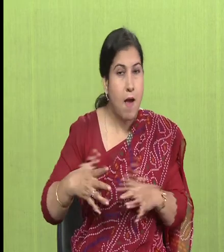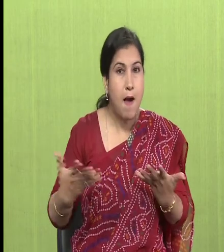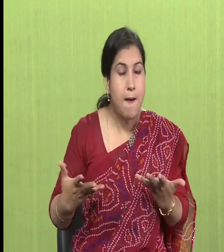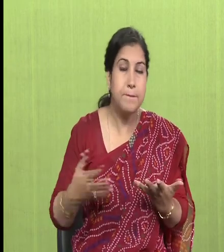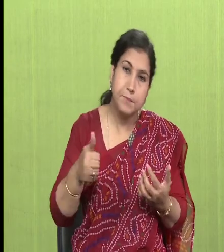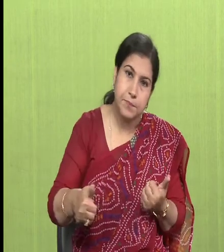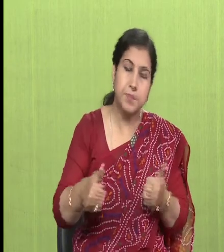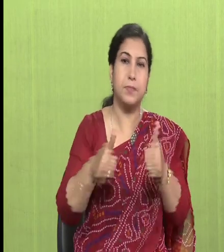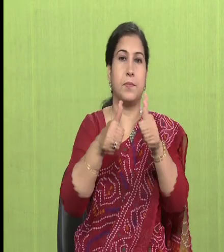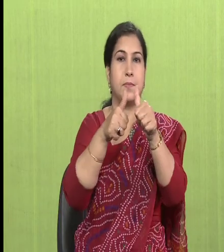archaeological